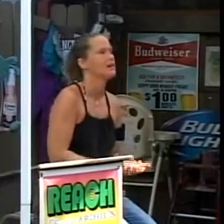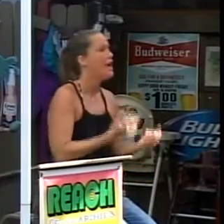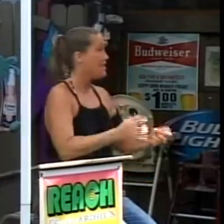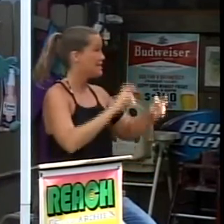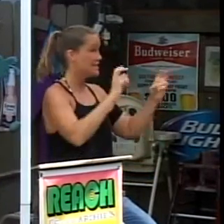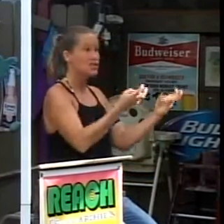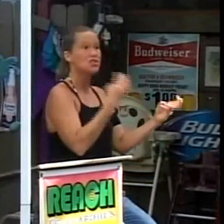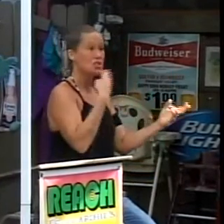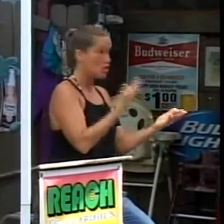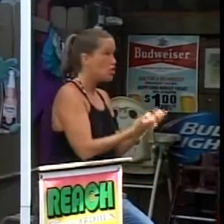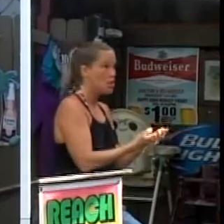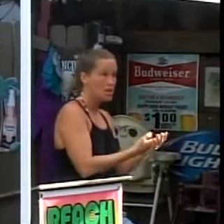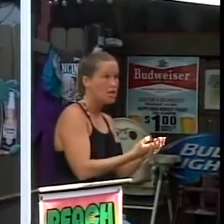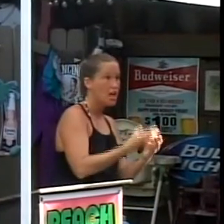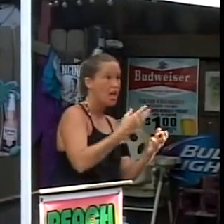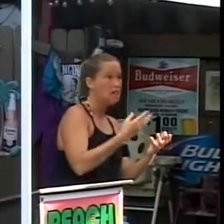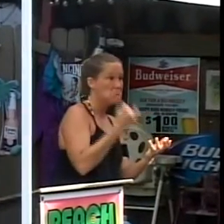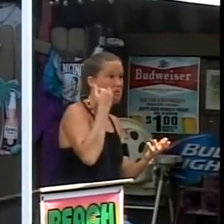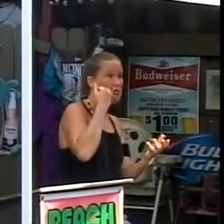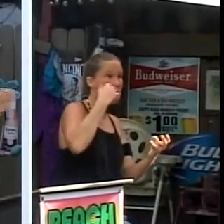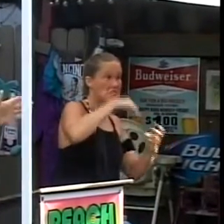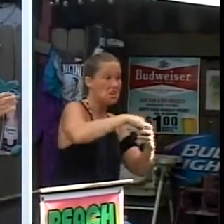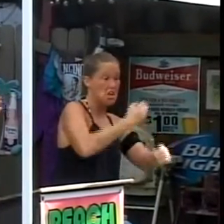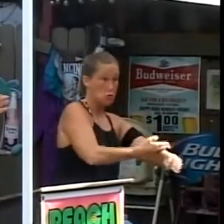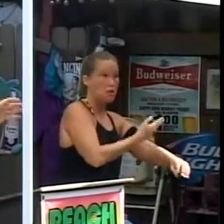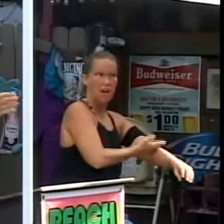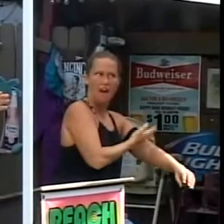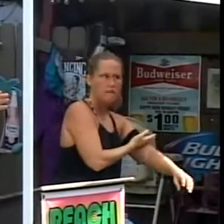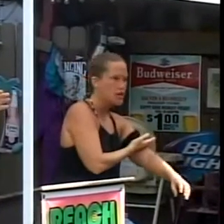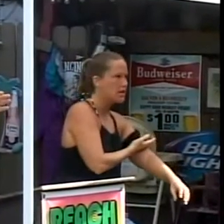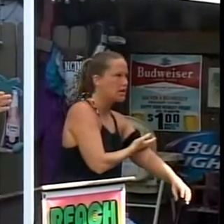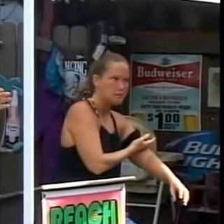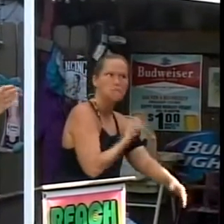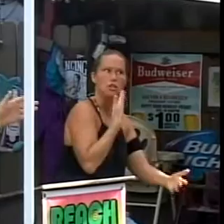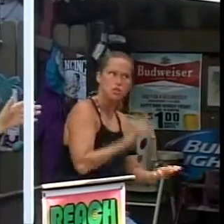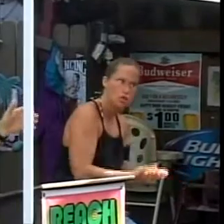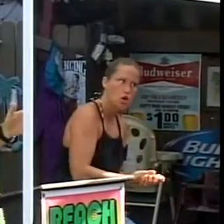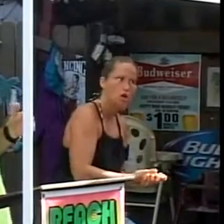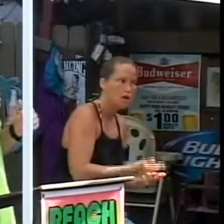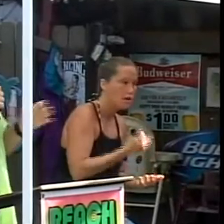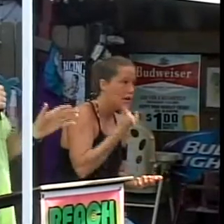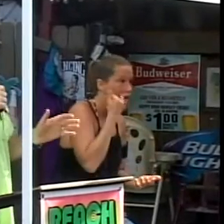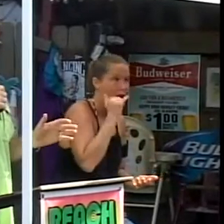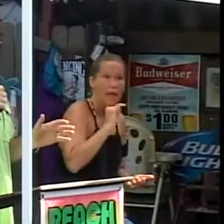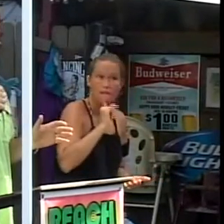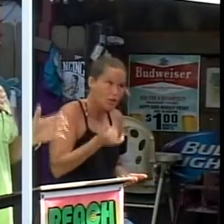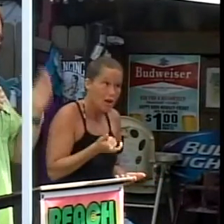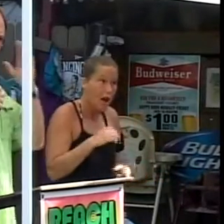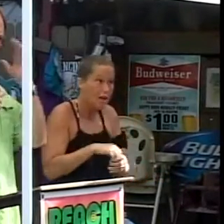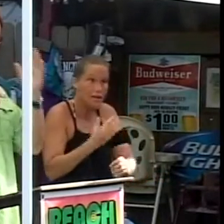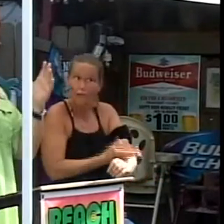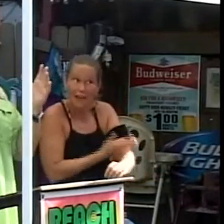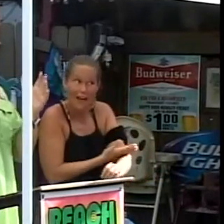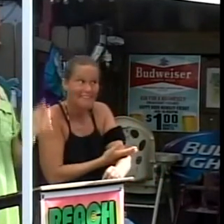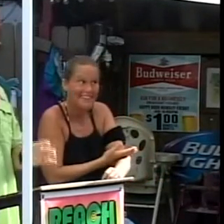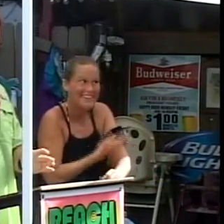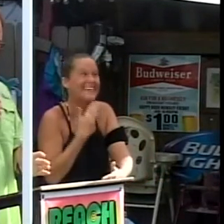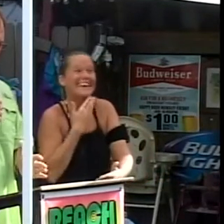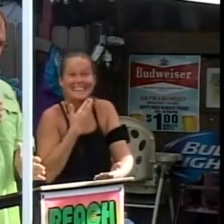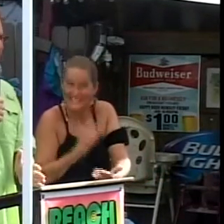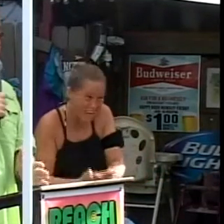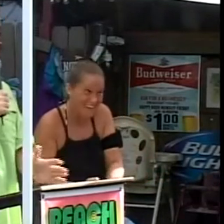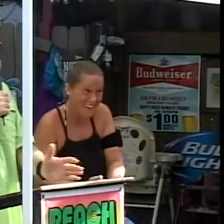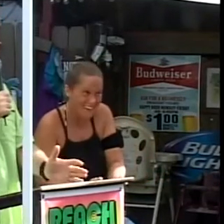good. I can tell you this, it has nothing to do with addiction and that kind of thing. Some people think